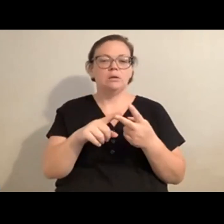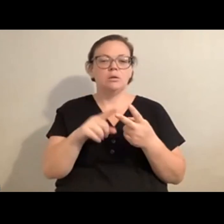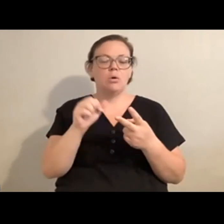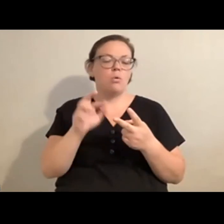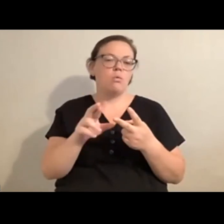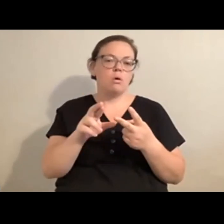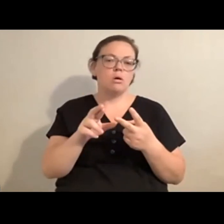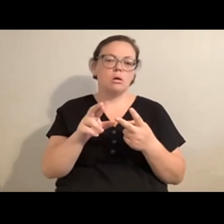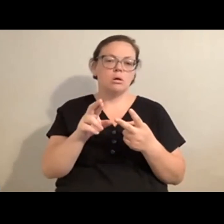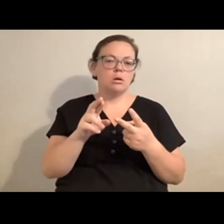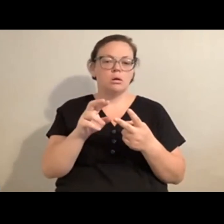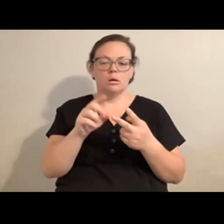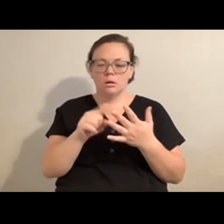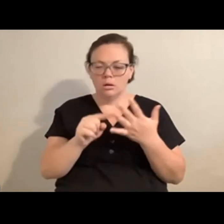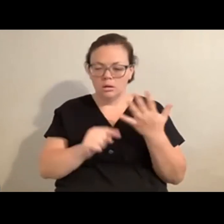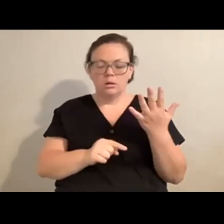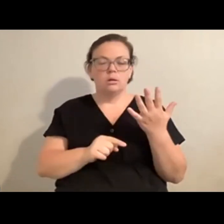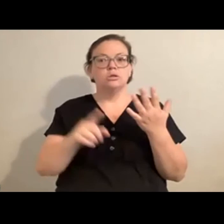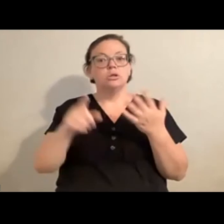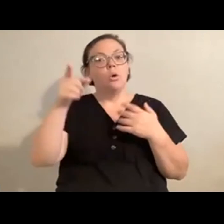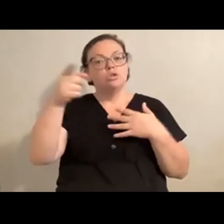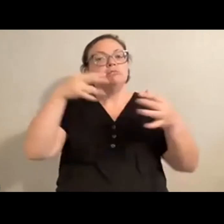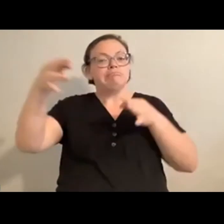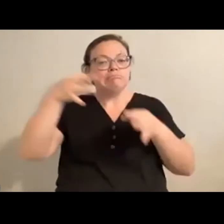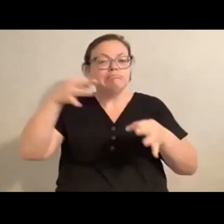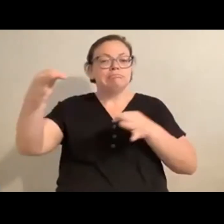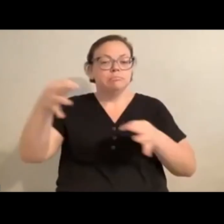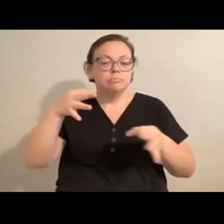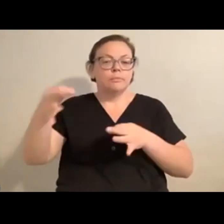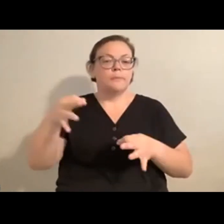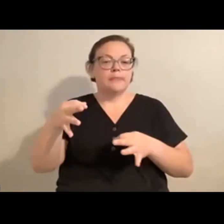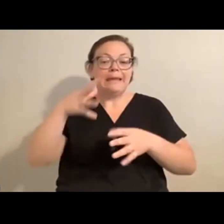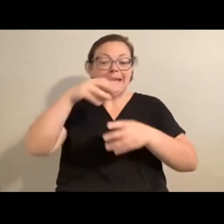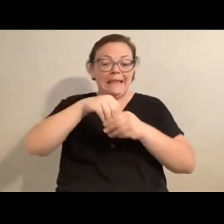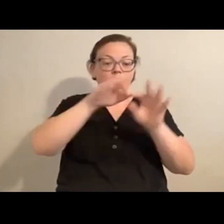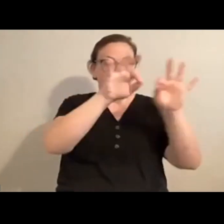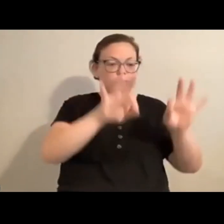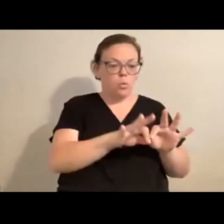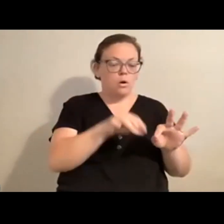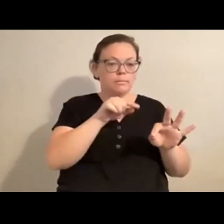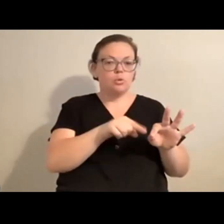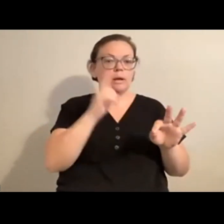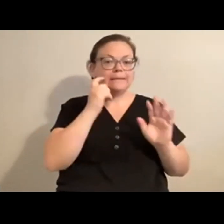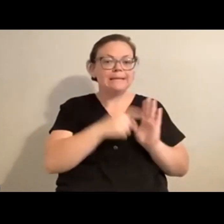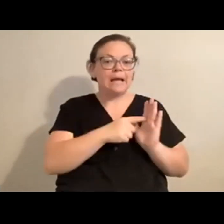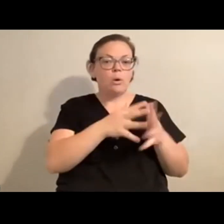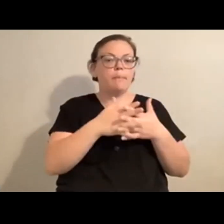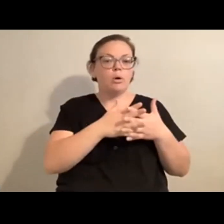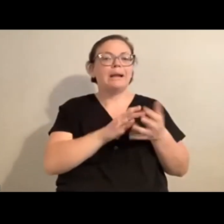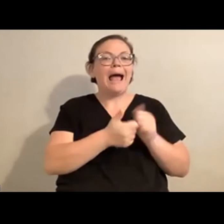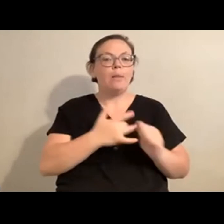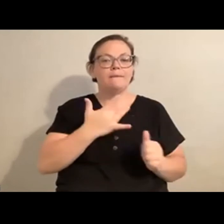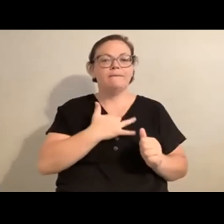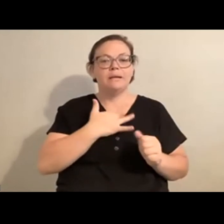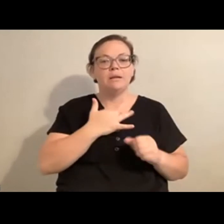And so she really talked about like in the forms, you can tell what America feels about relationships